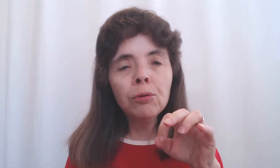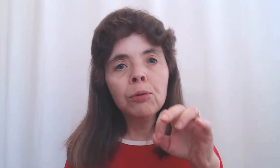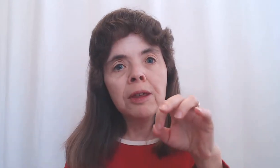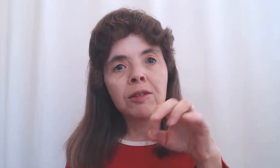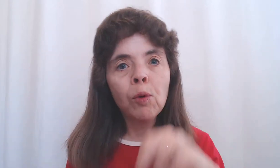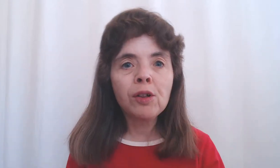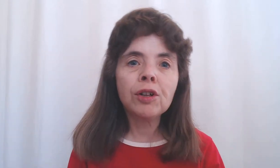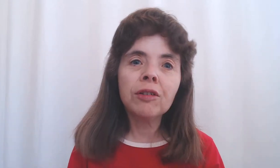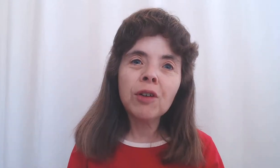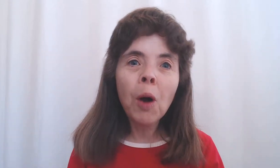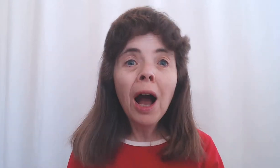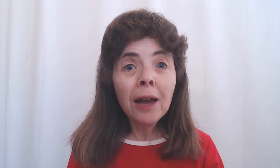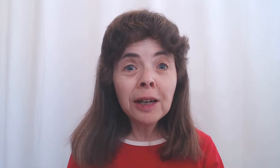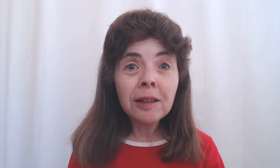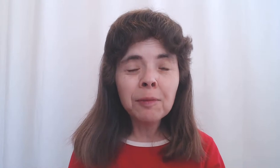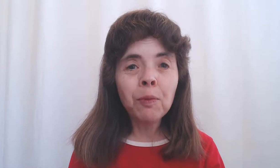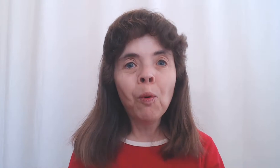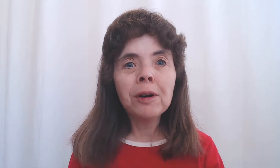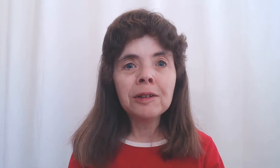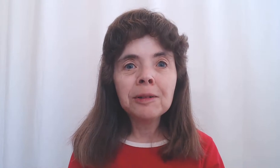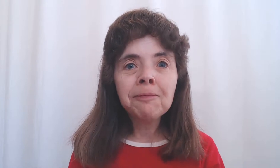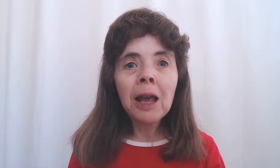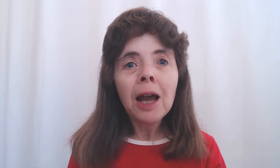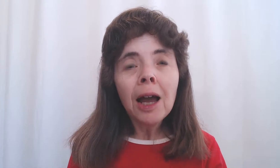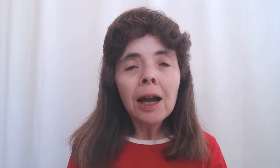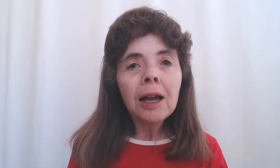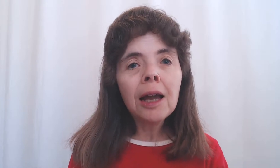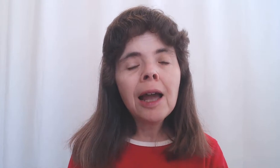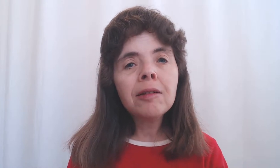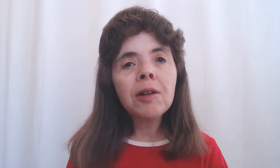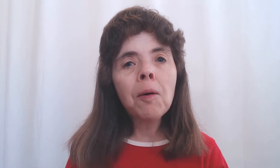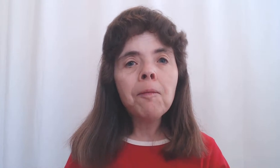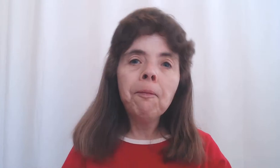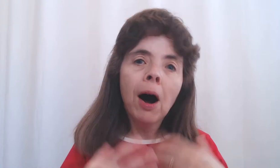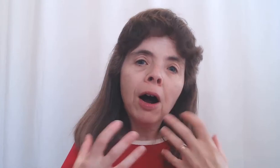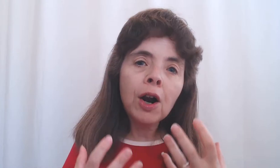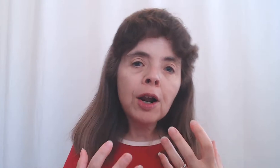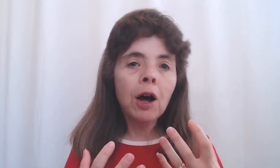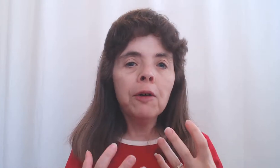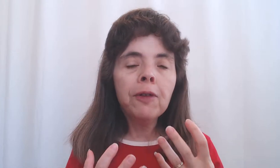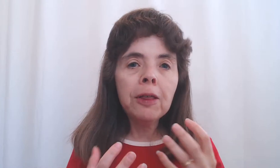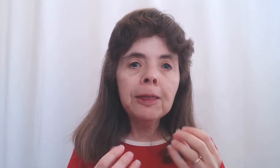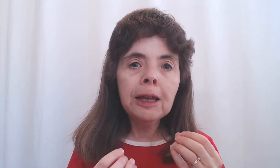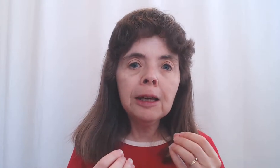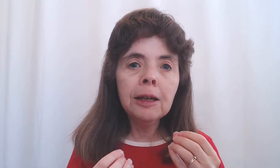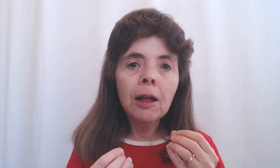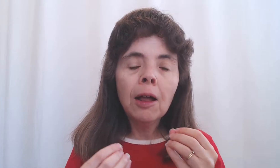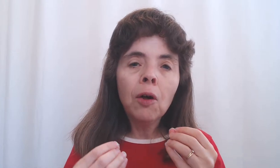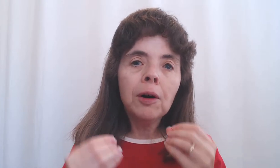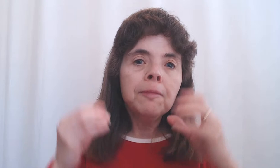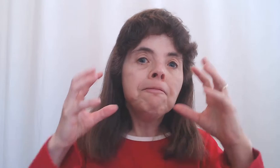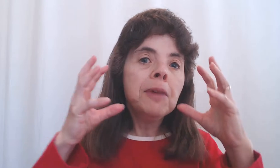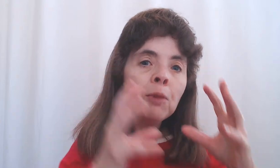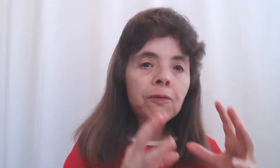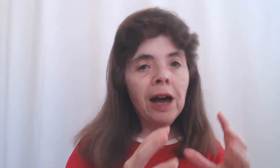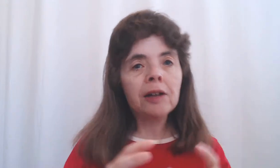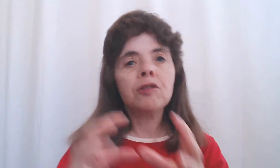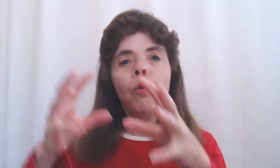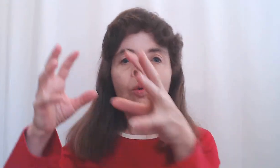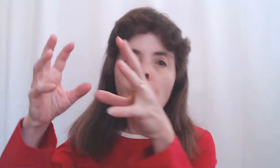this question. So I think it's important. As part of the minimal facts or